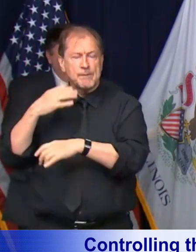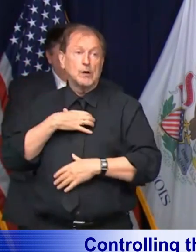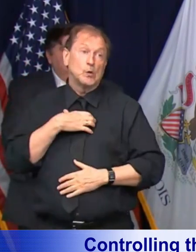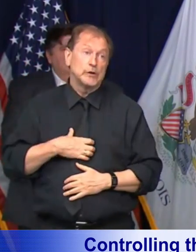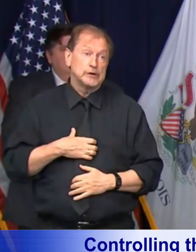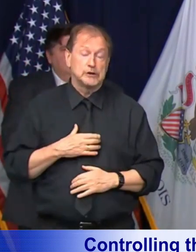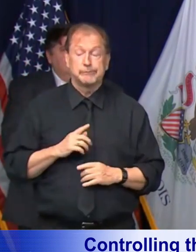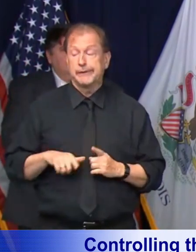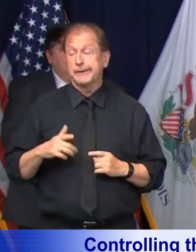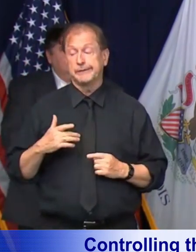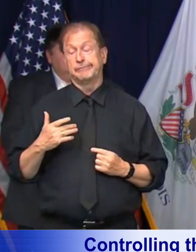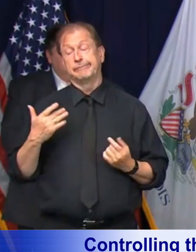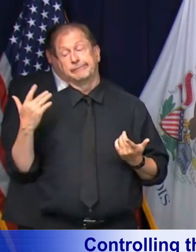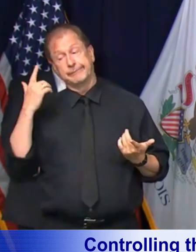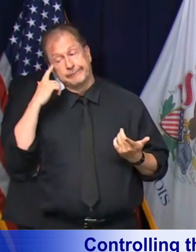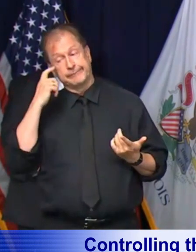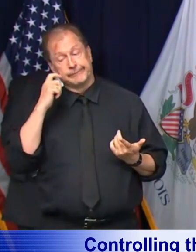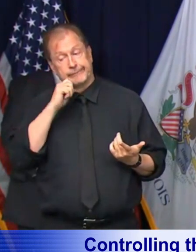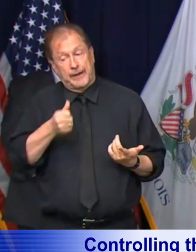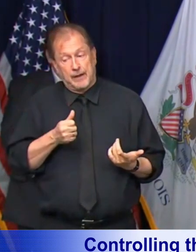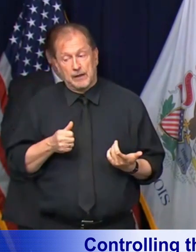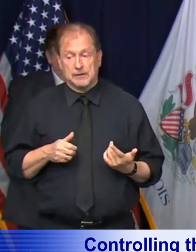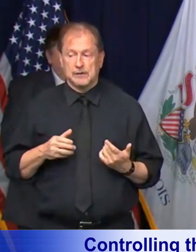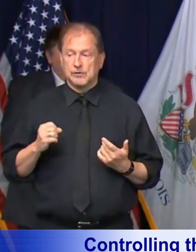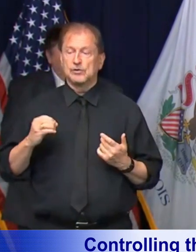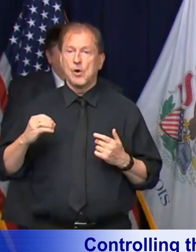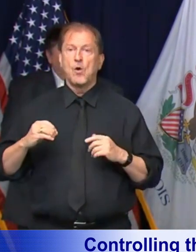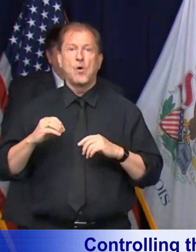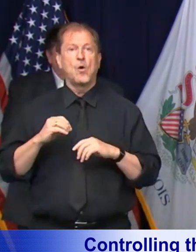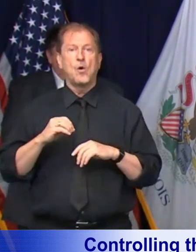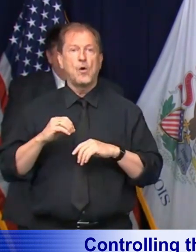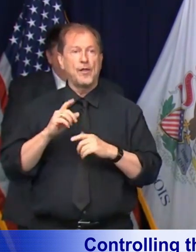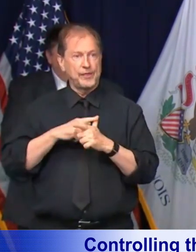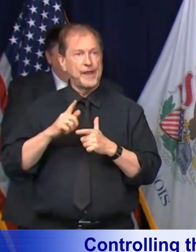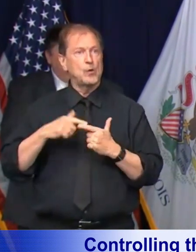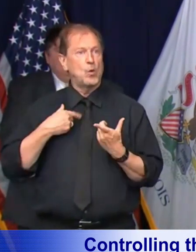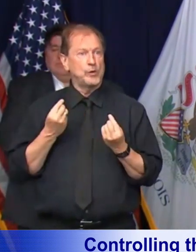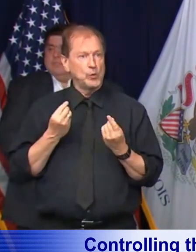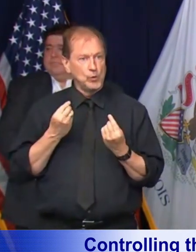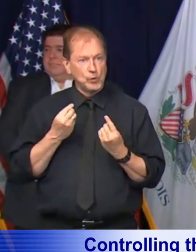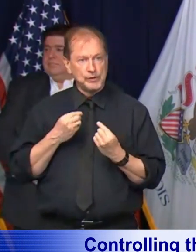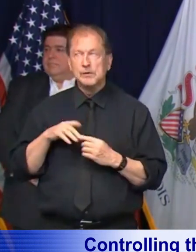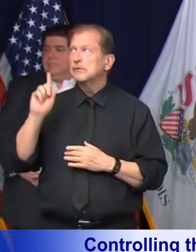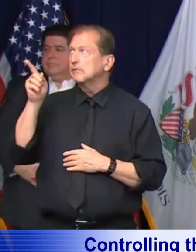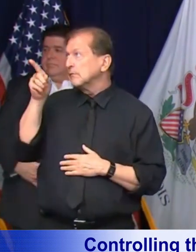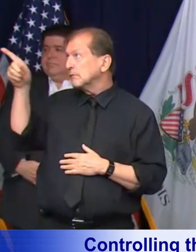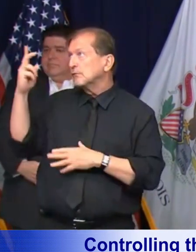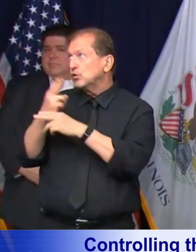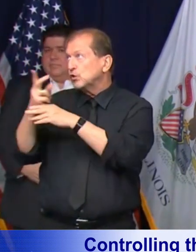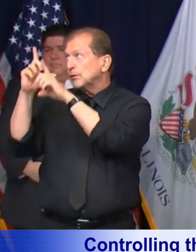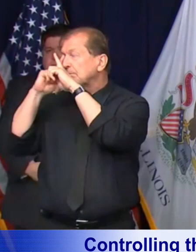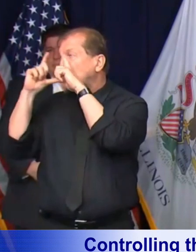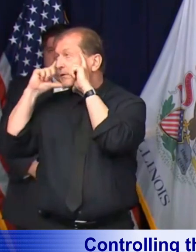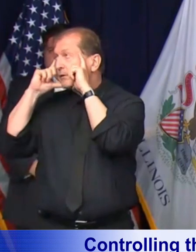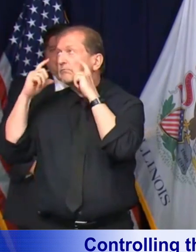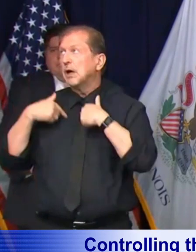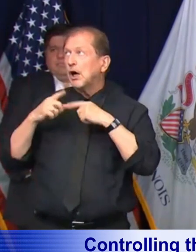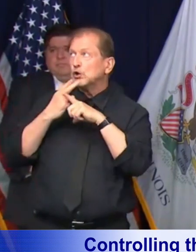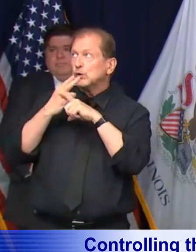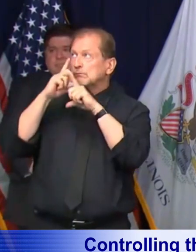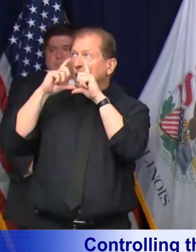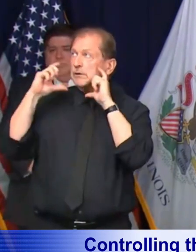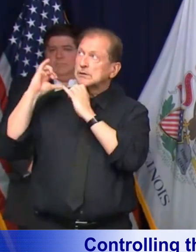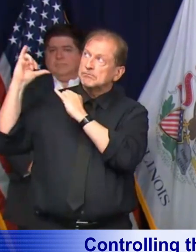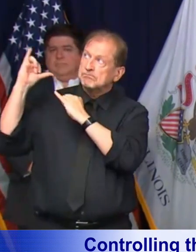probably not going to happen. But the least that we can do is to wear our mask and promote the social distancing so